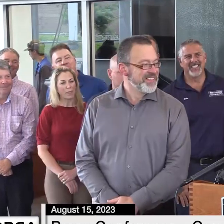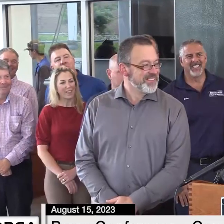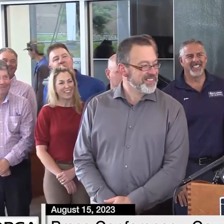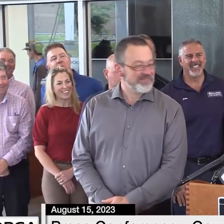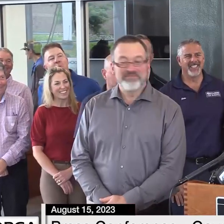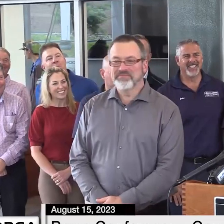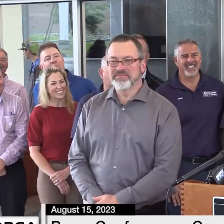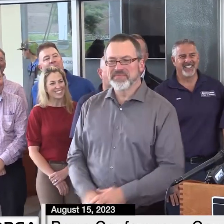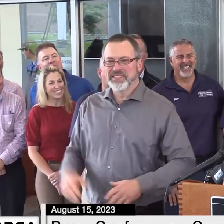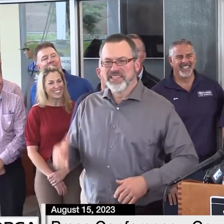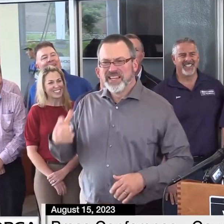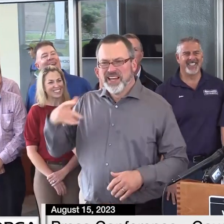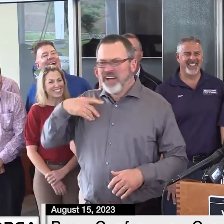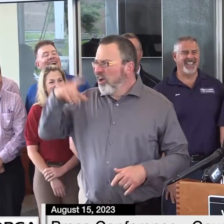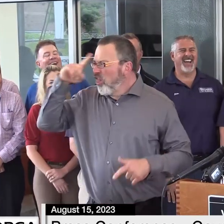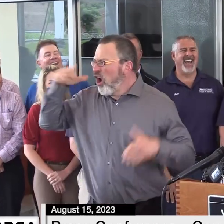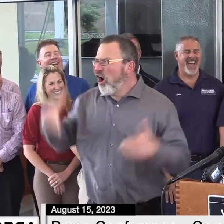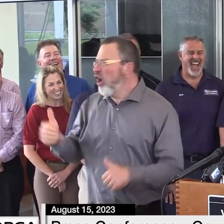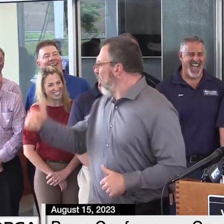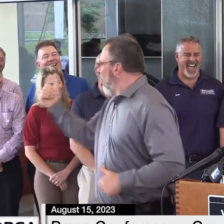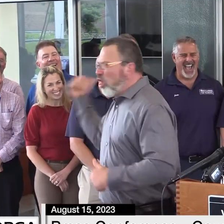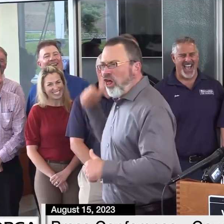I thought he was going to introduce someone else.